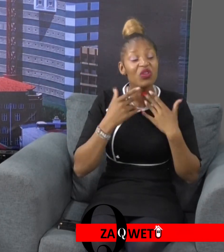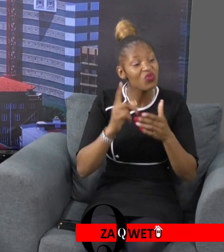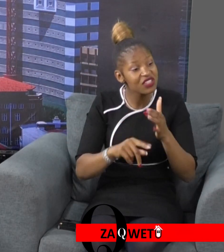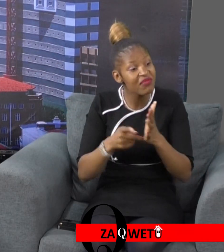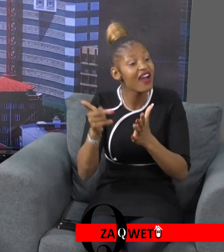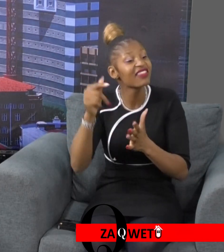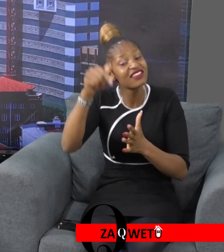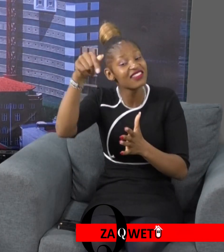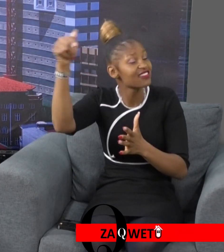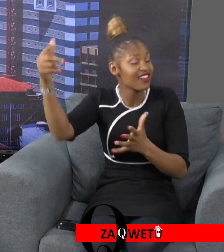because